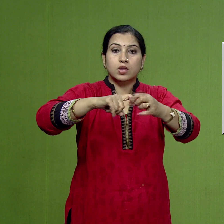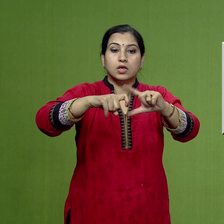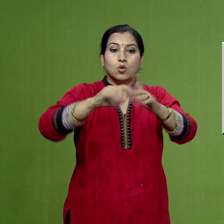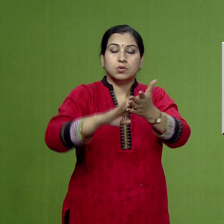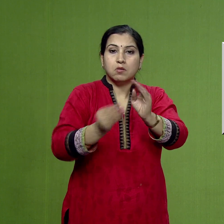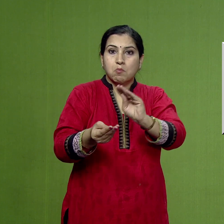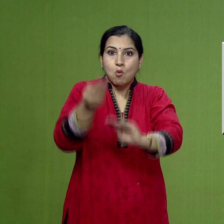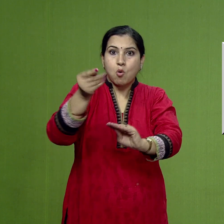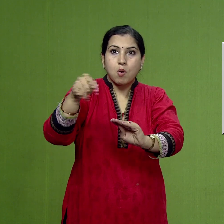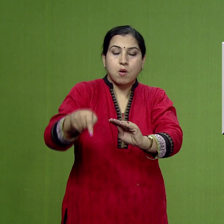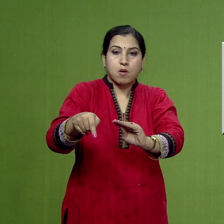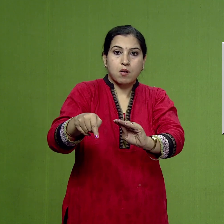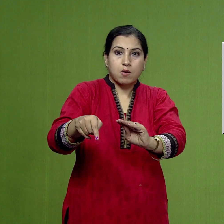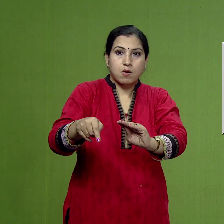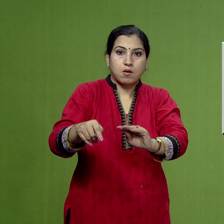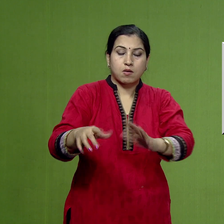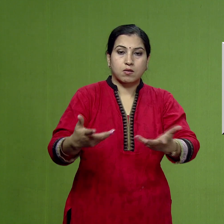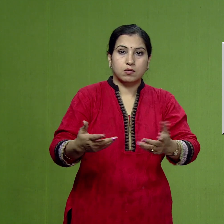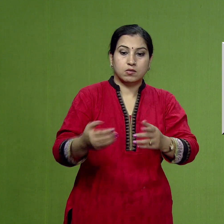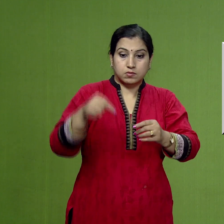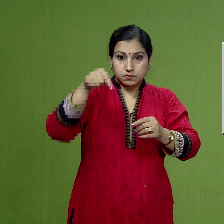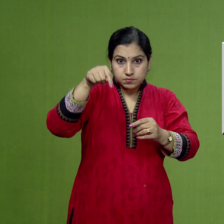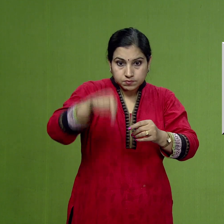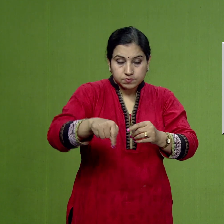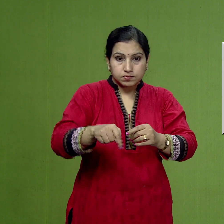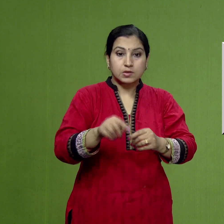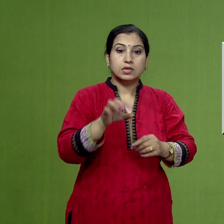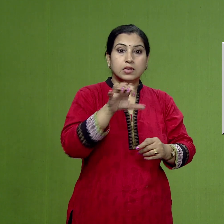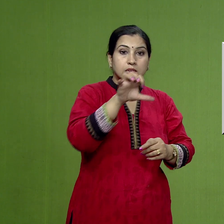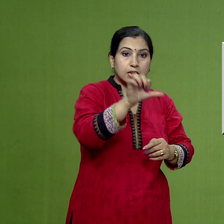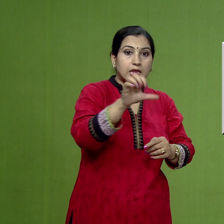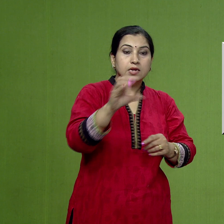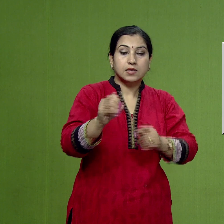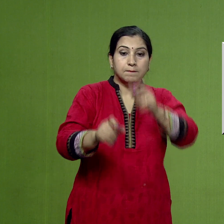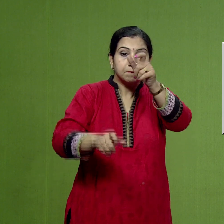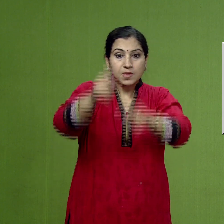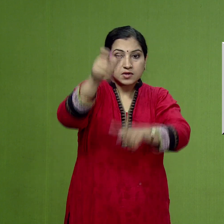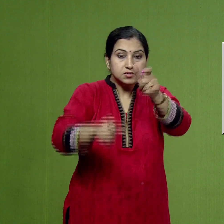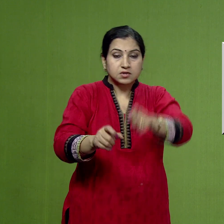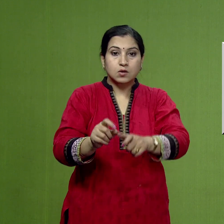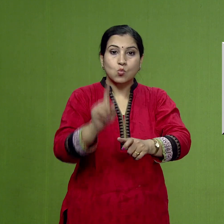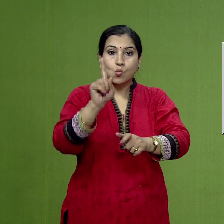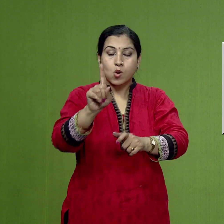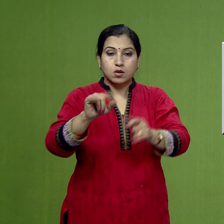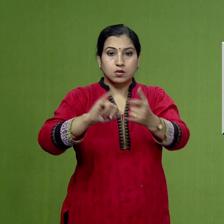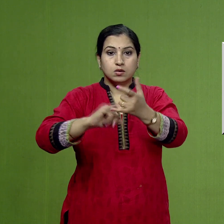It has steadily increased from 90 persons per square kilometer